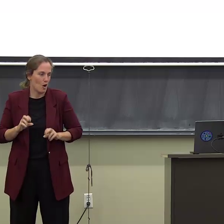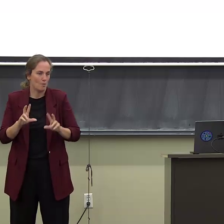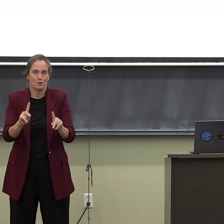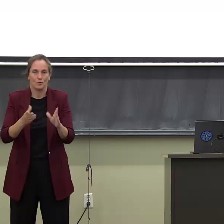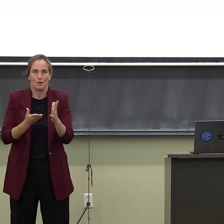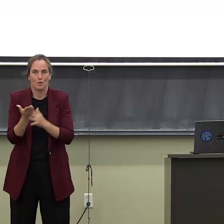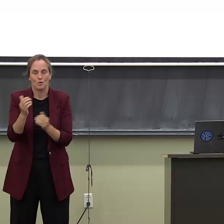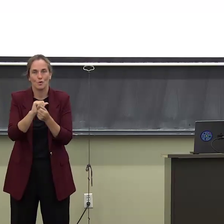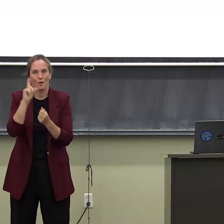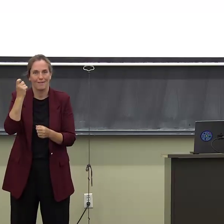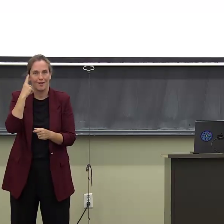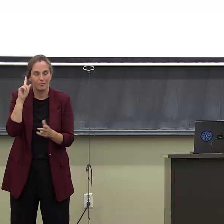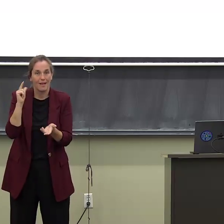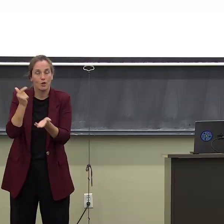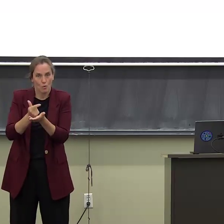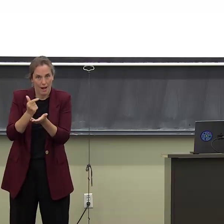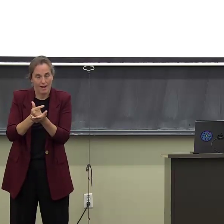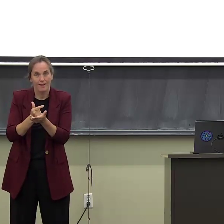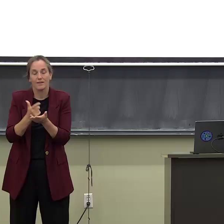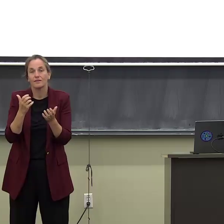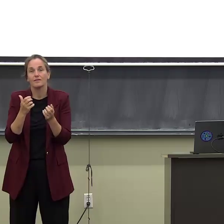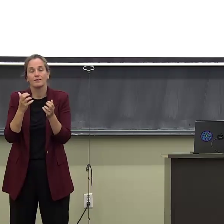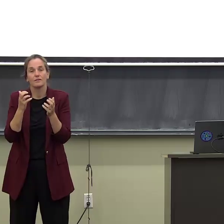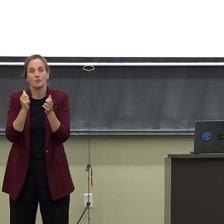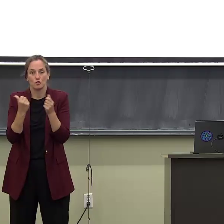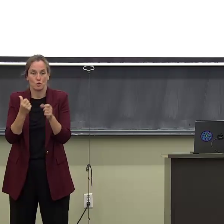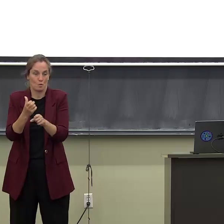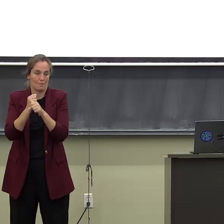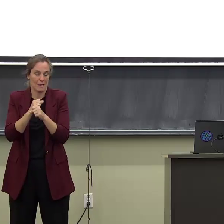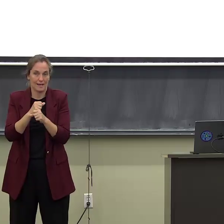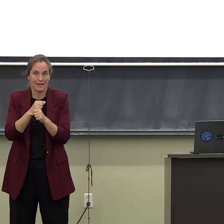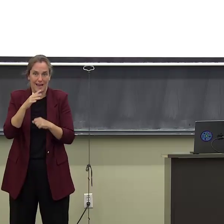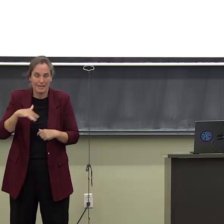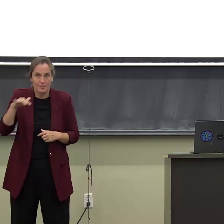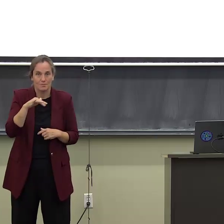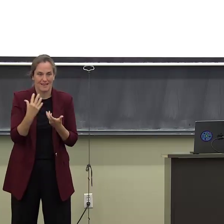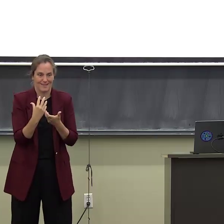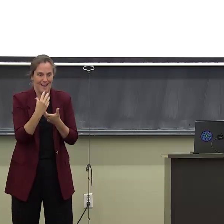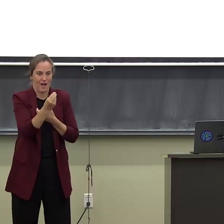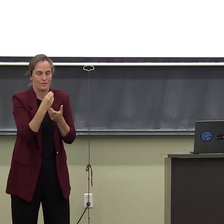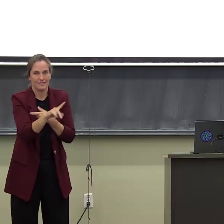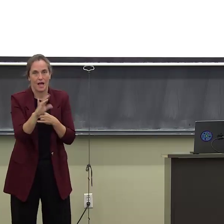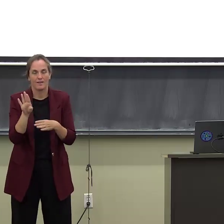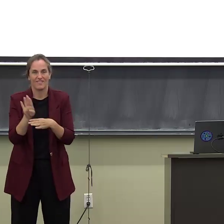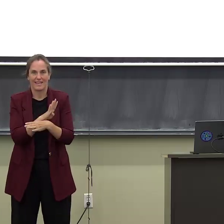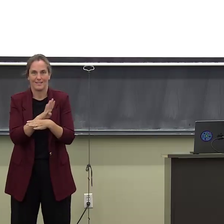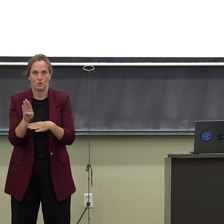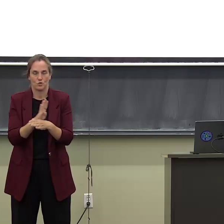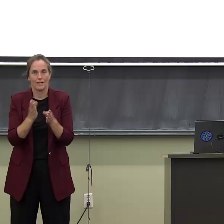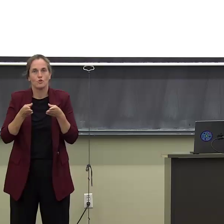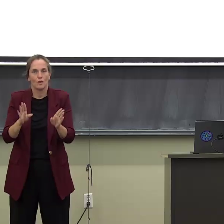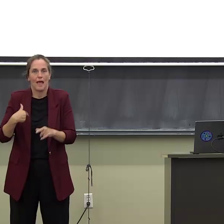government grants and so forth, to carve out that space that resides outside of industry, to allow us